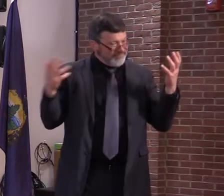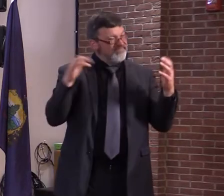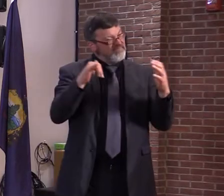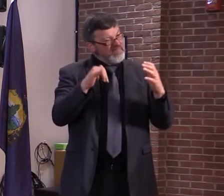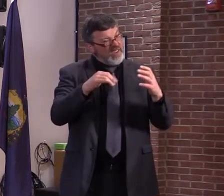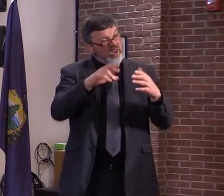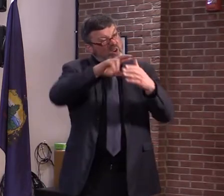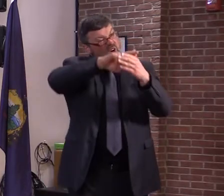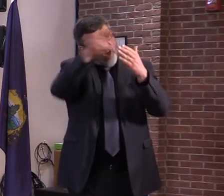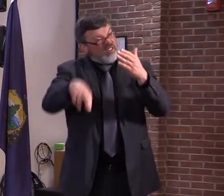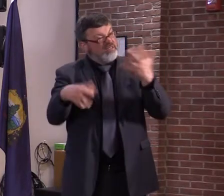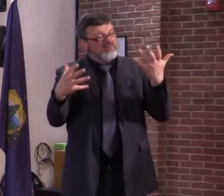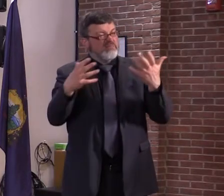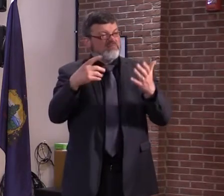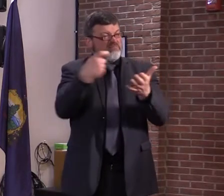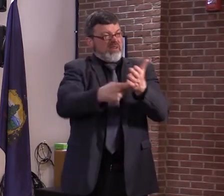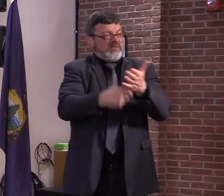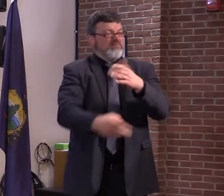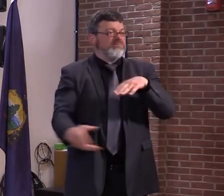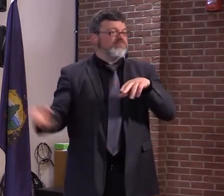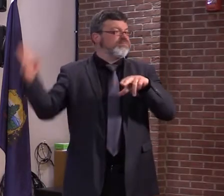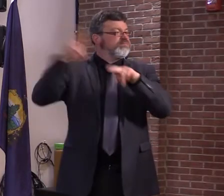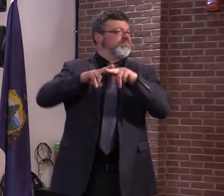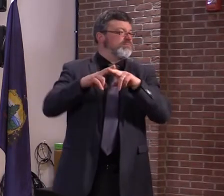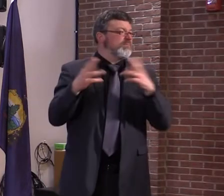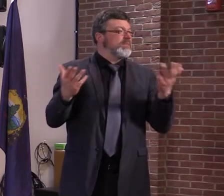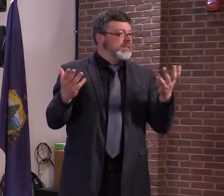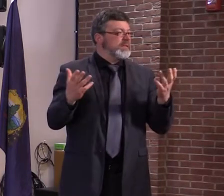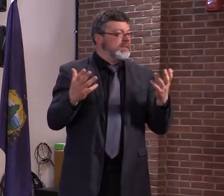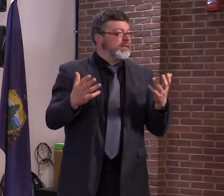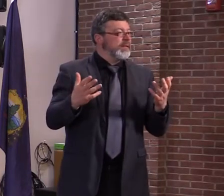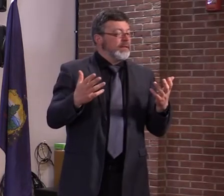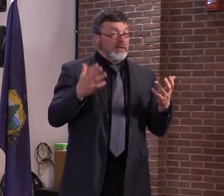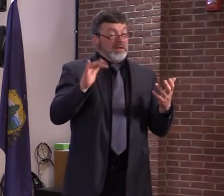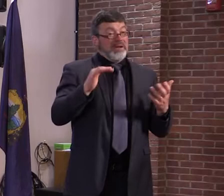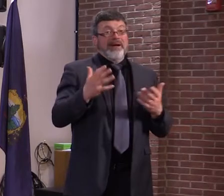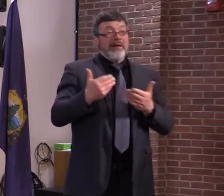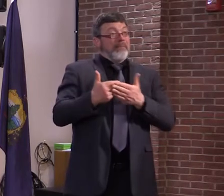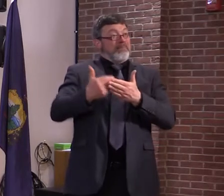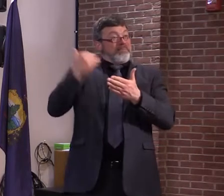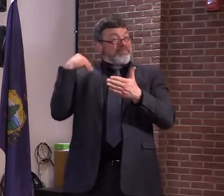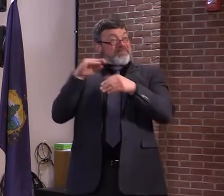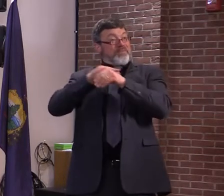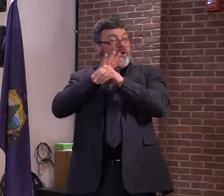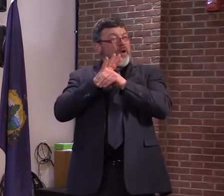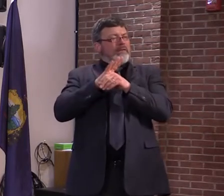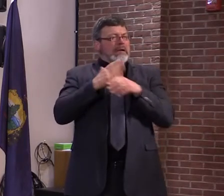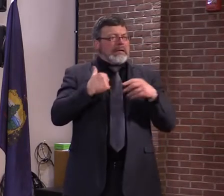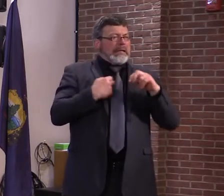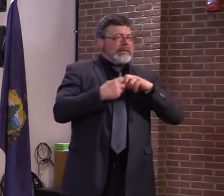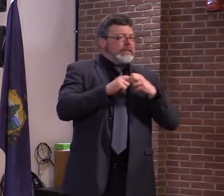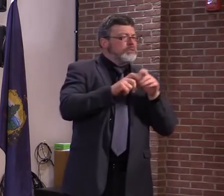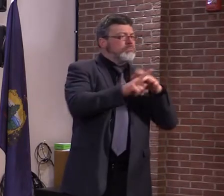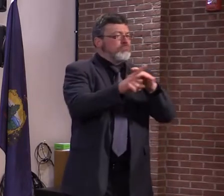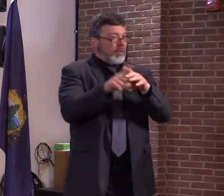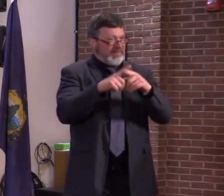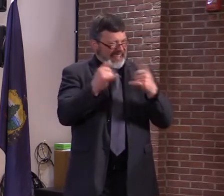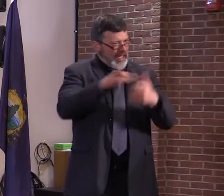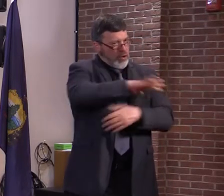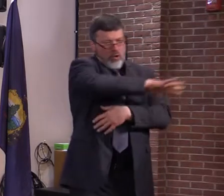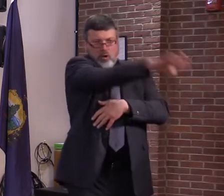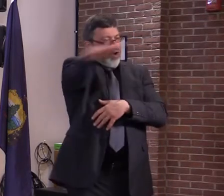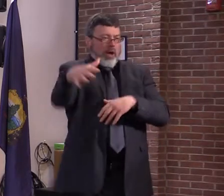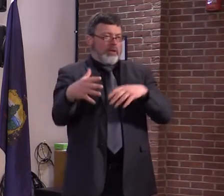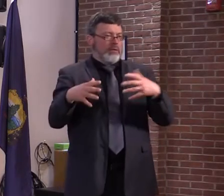this. This has just exacerbated that. So that's why I'm so focused on making the